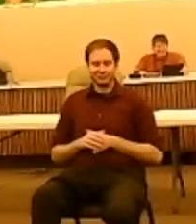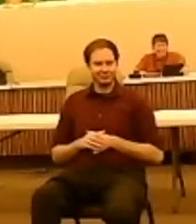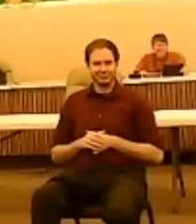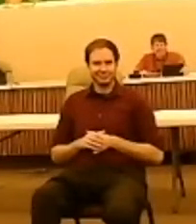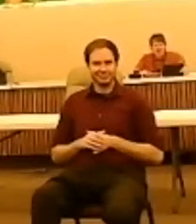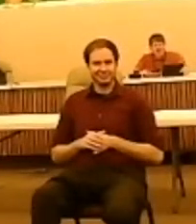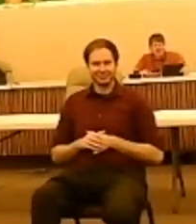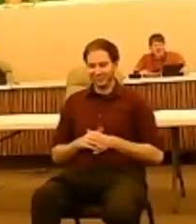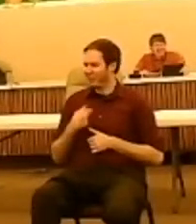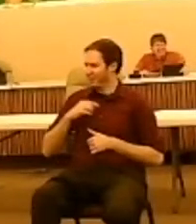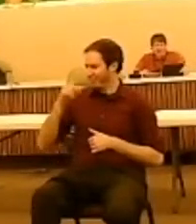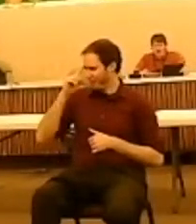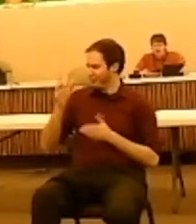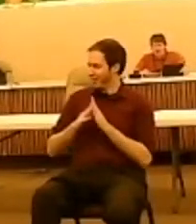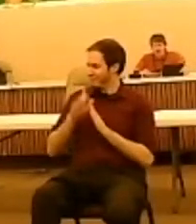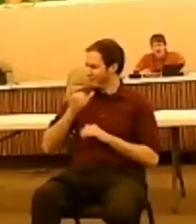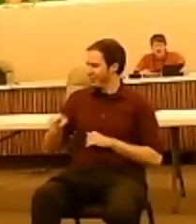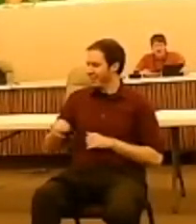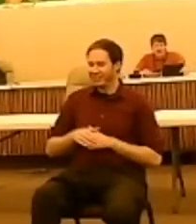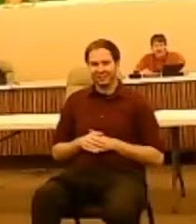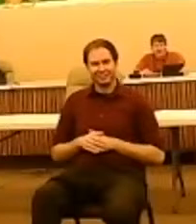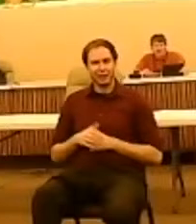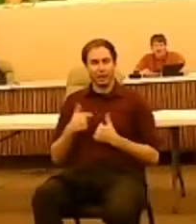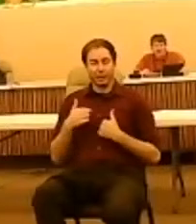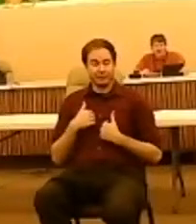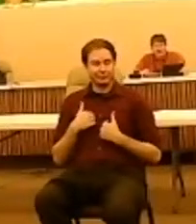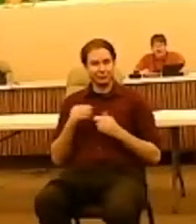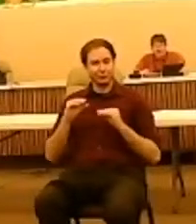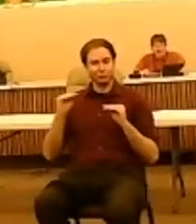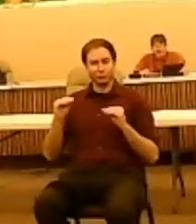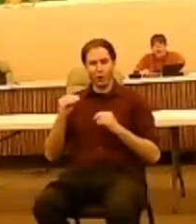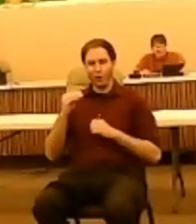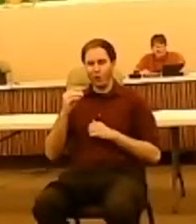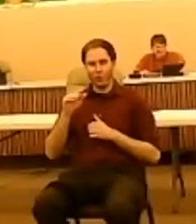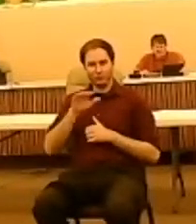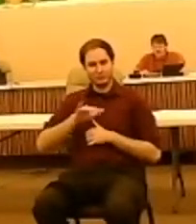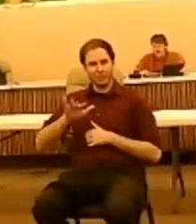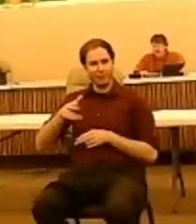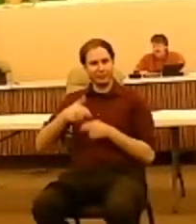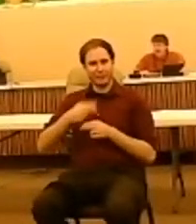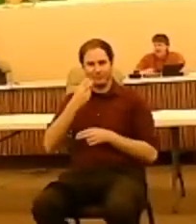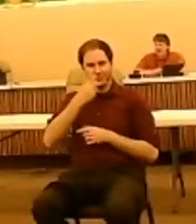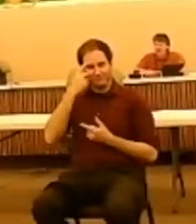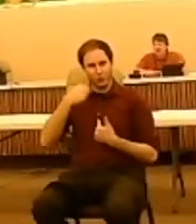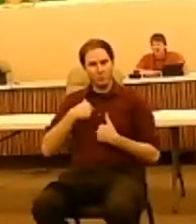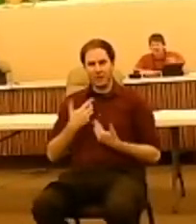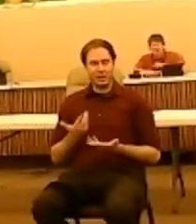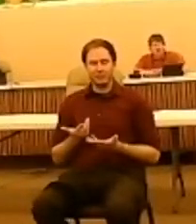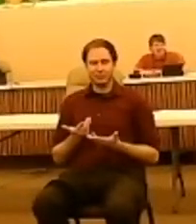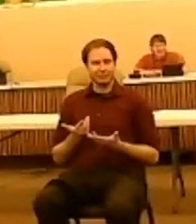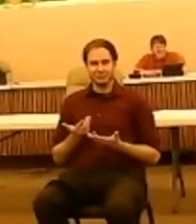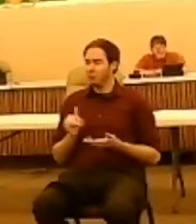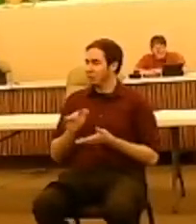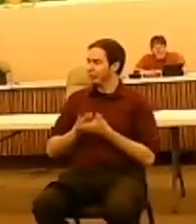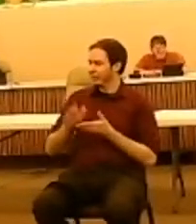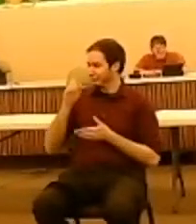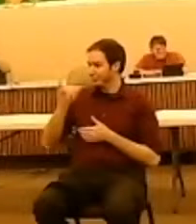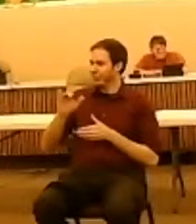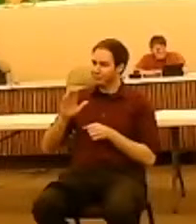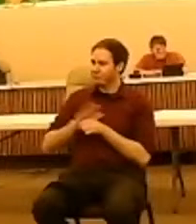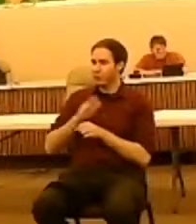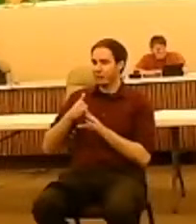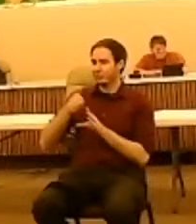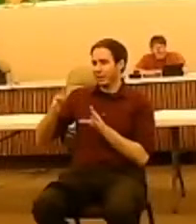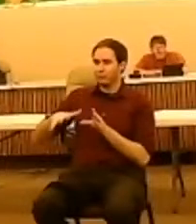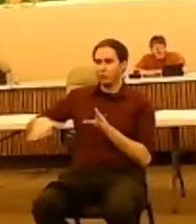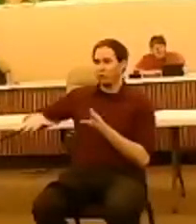I thought you asked for it. With no phonetic spellings or for the names. That's very nice of that whole neighborhood.